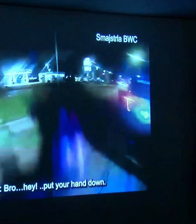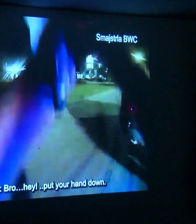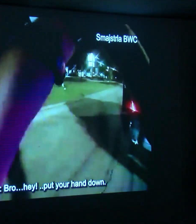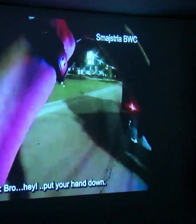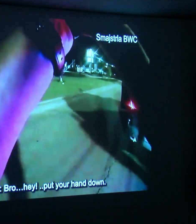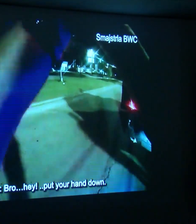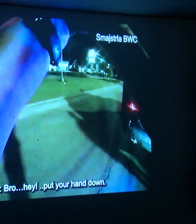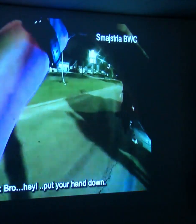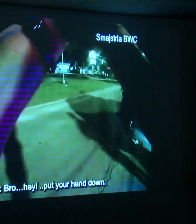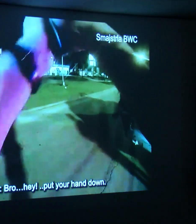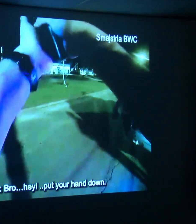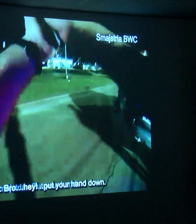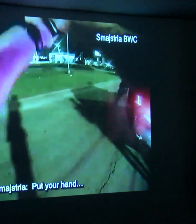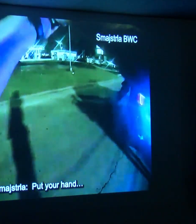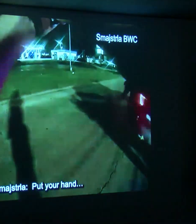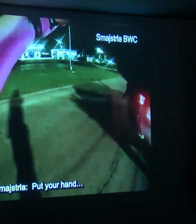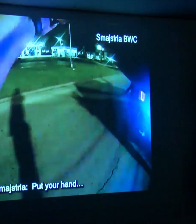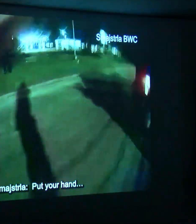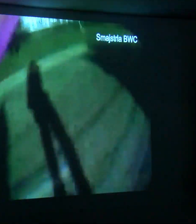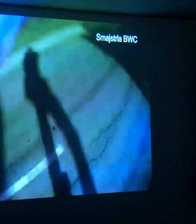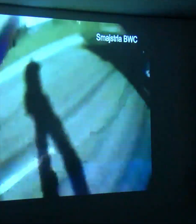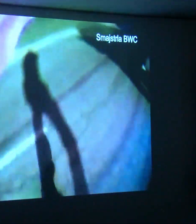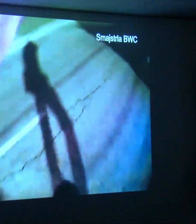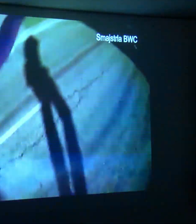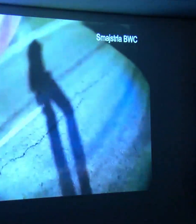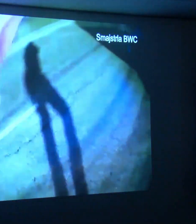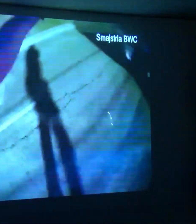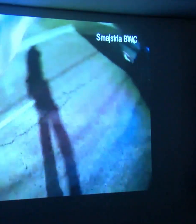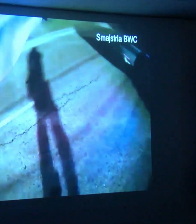Bro, hey, put your hand down. Put your hand.